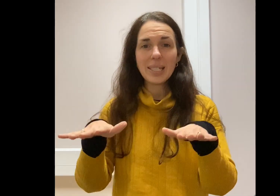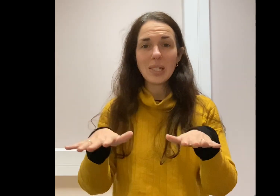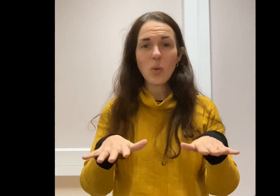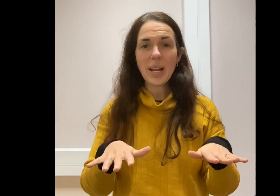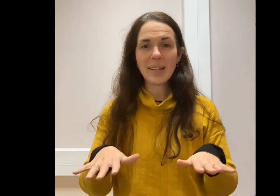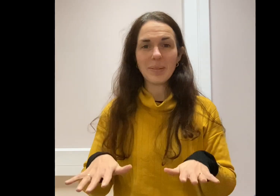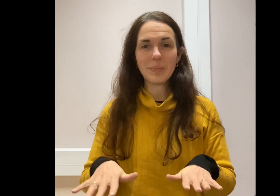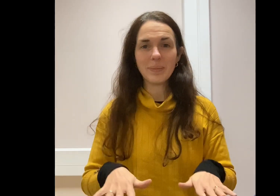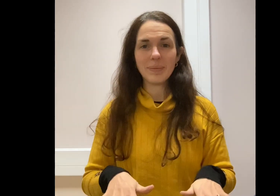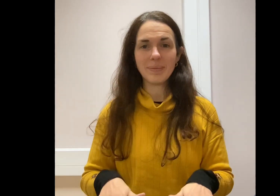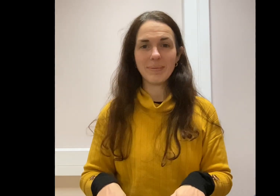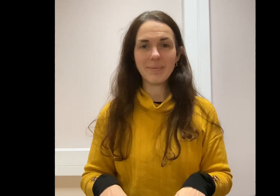Snowing.